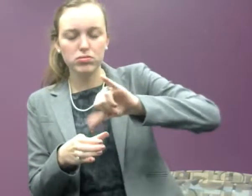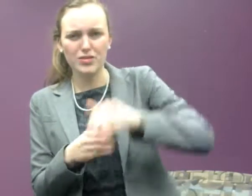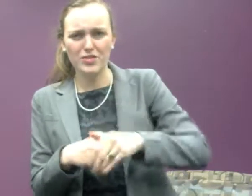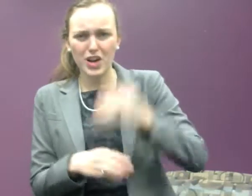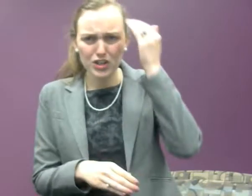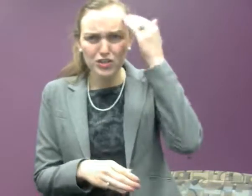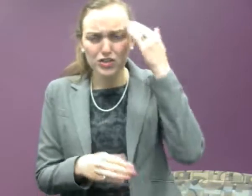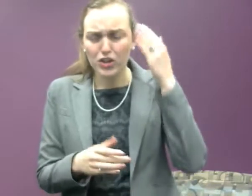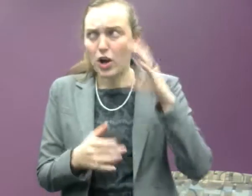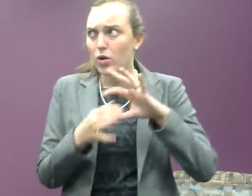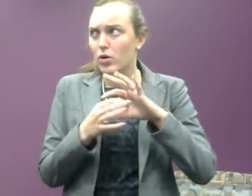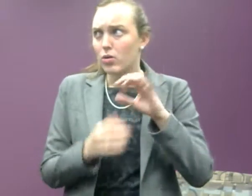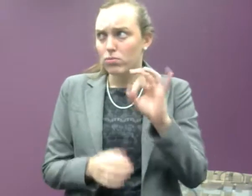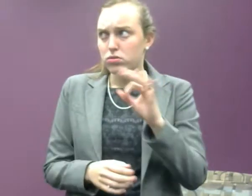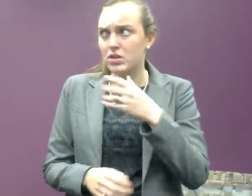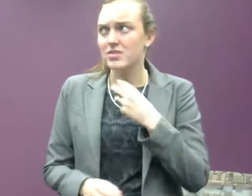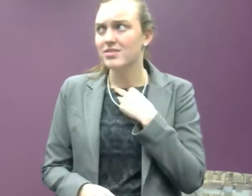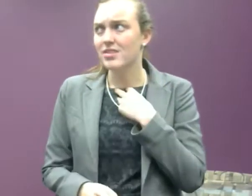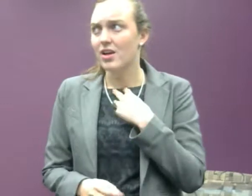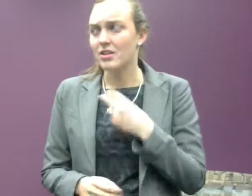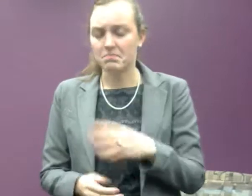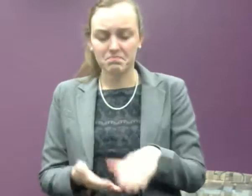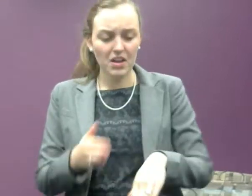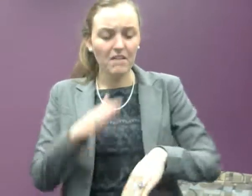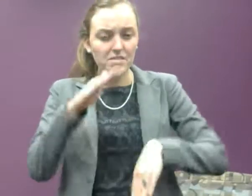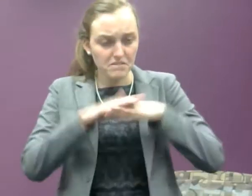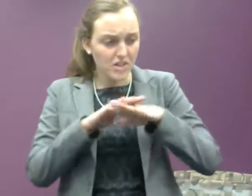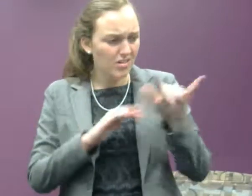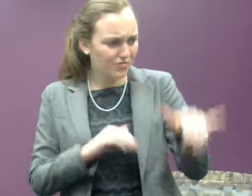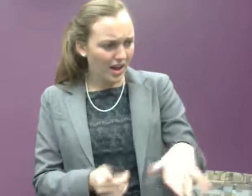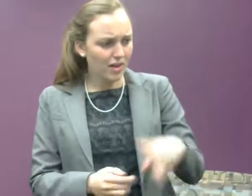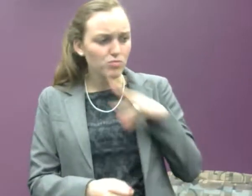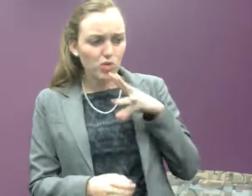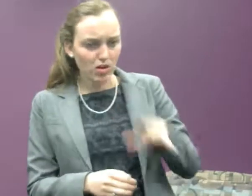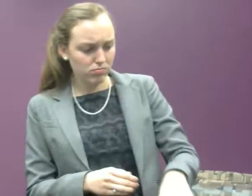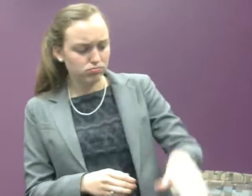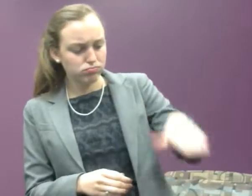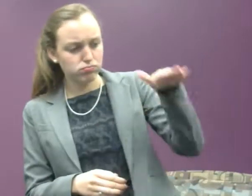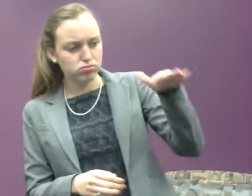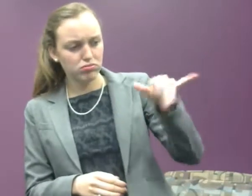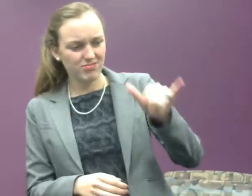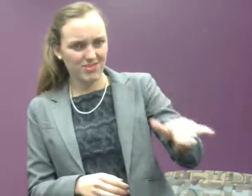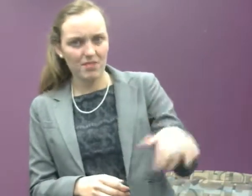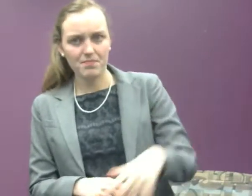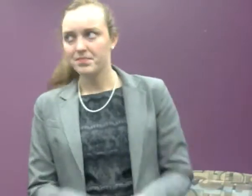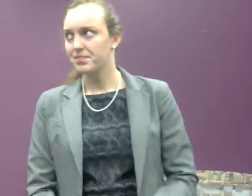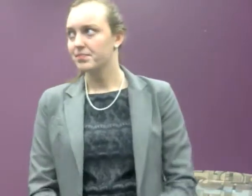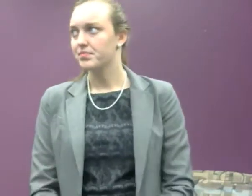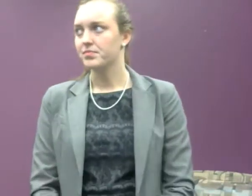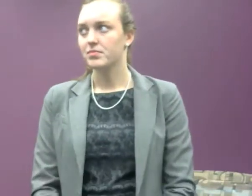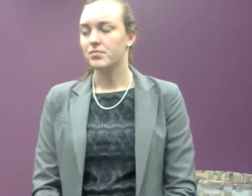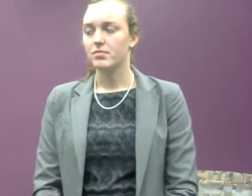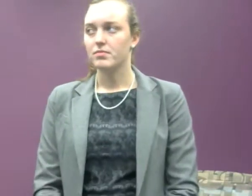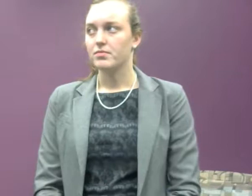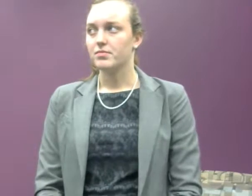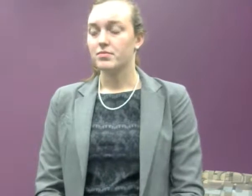a graduated cylinder like this up with water. You can fill it all the way up to the rim. But because water molecules hold